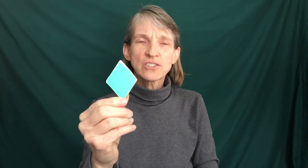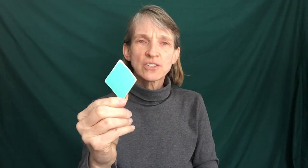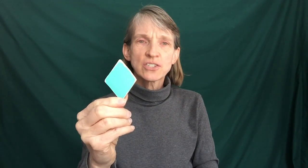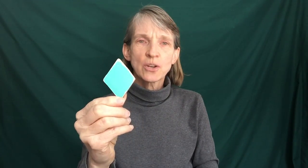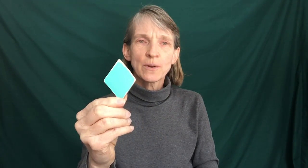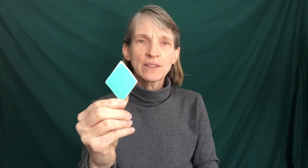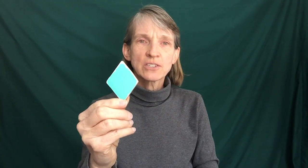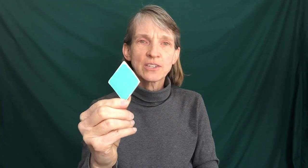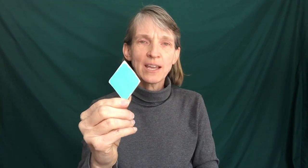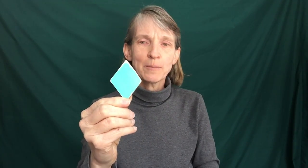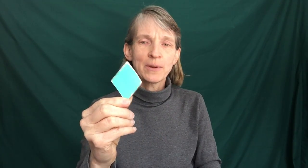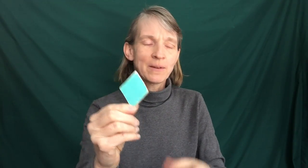just showing the shape.